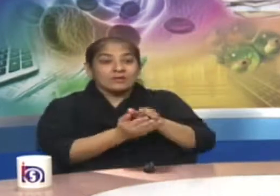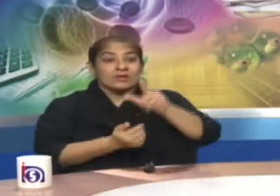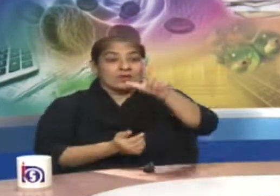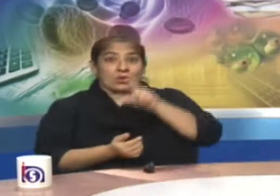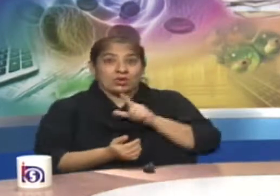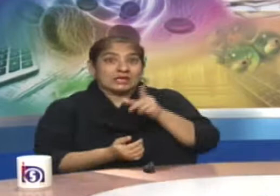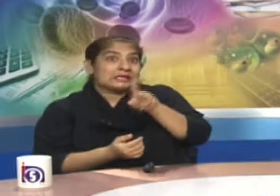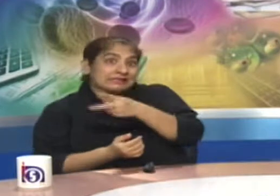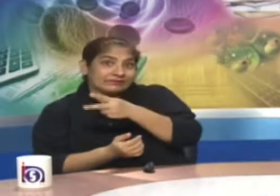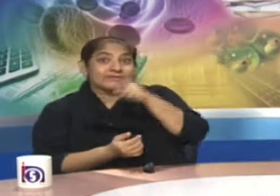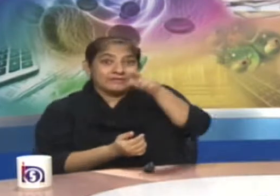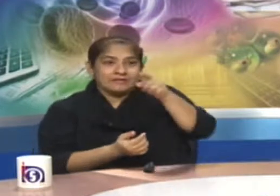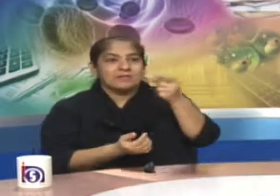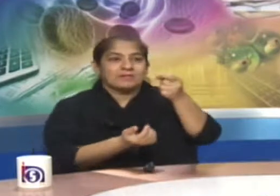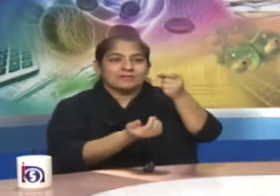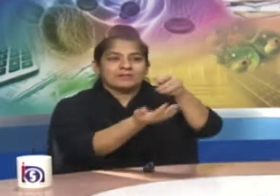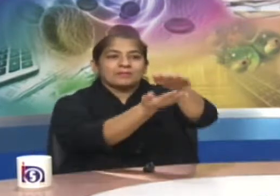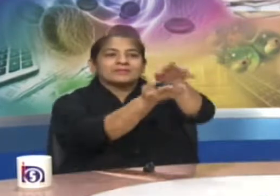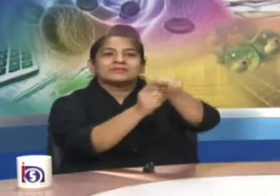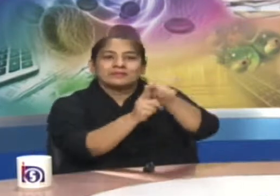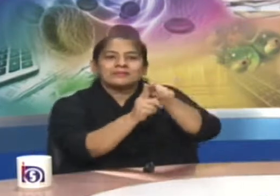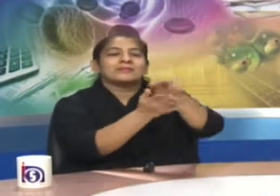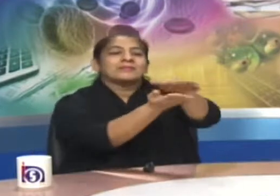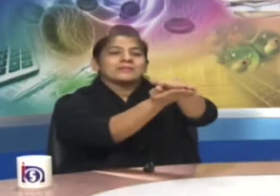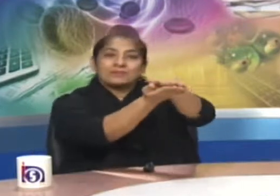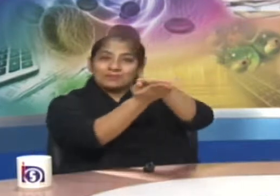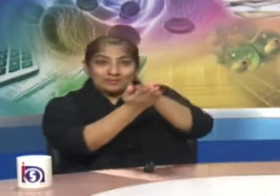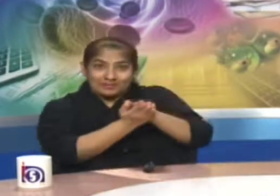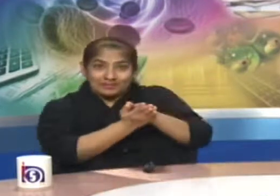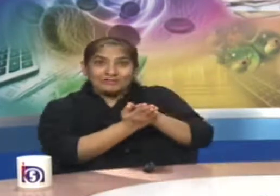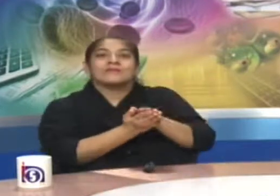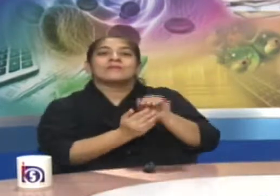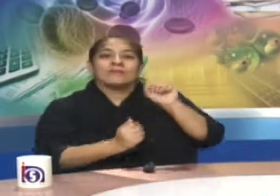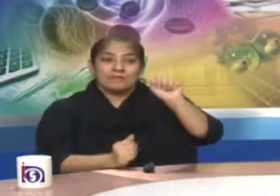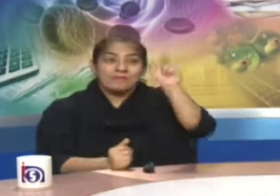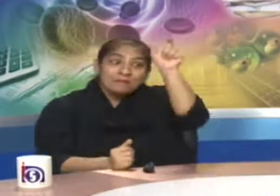Borrower is a person who borrows money.